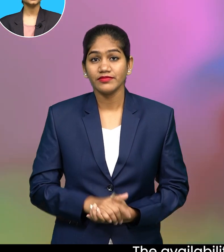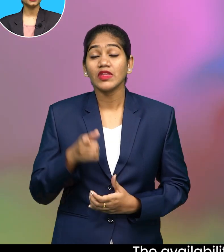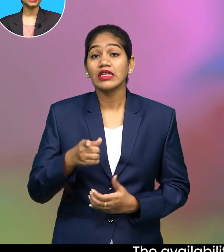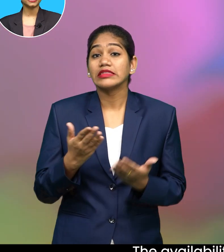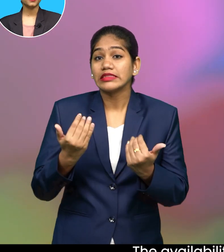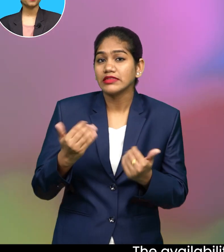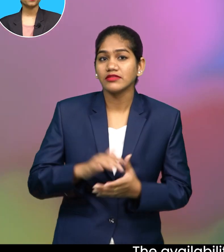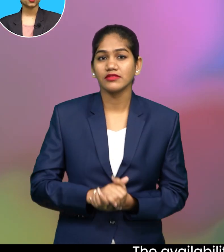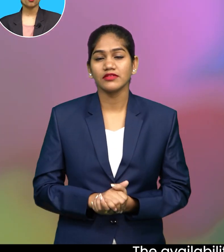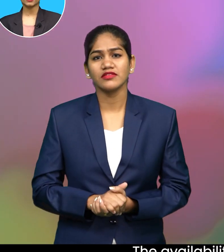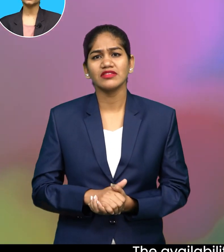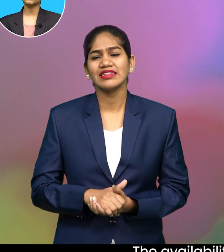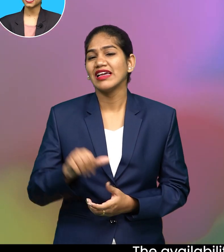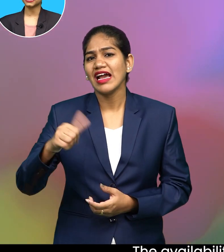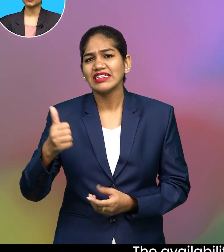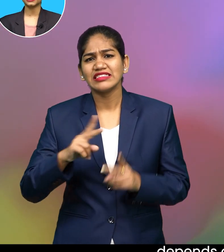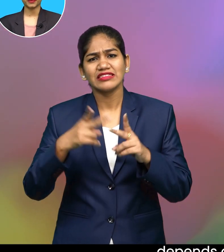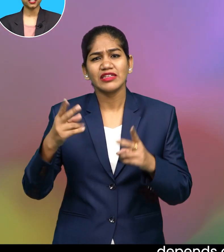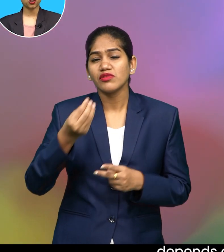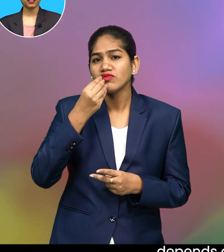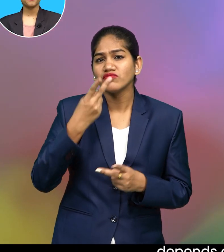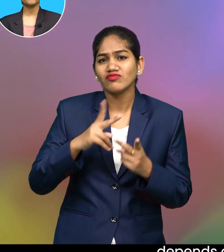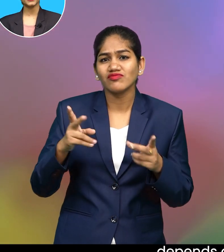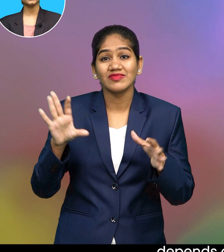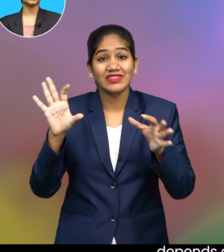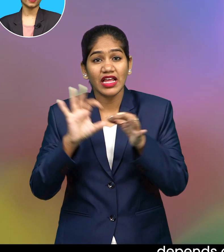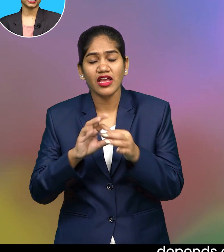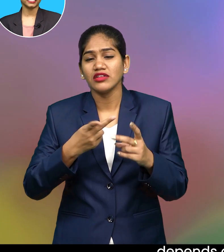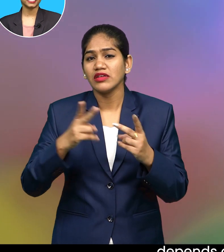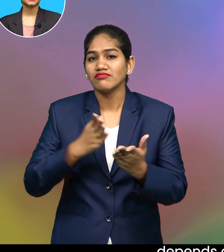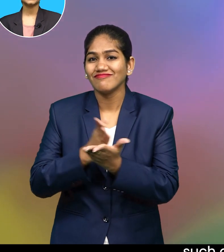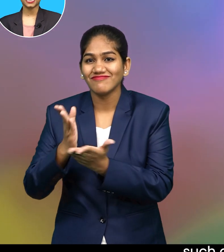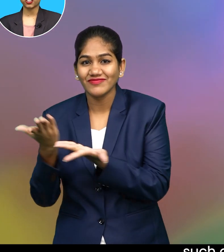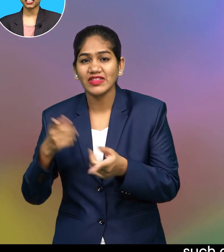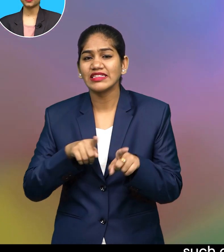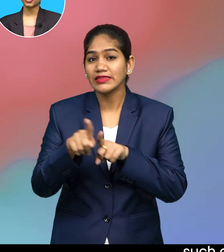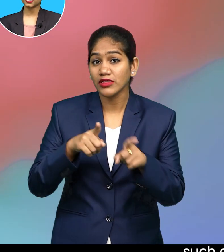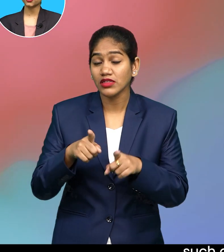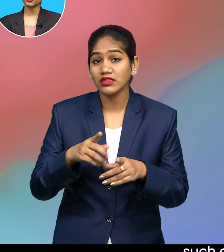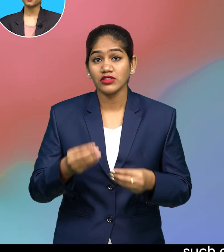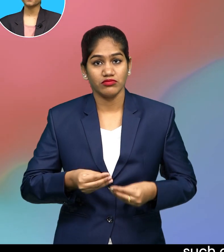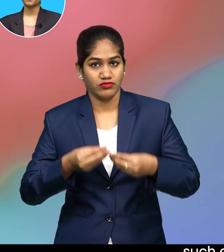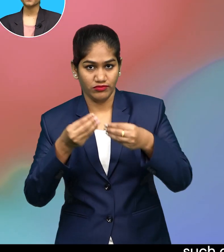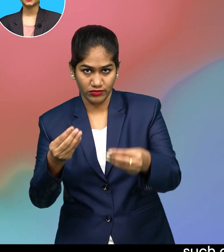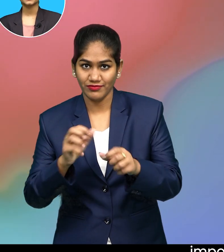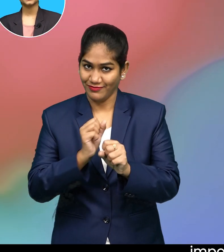The availability of other food items depends on various factors such as